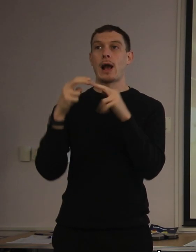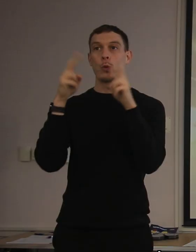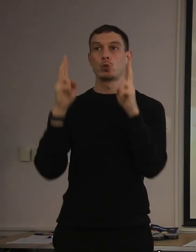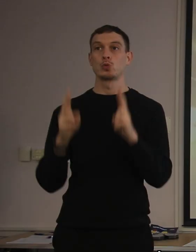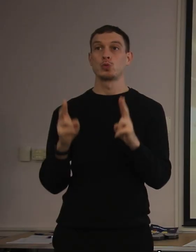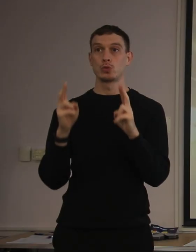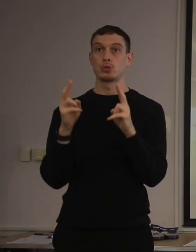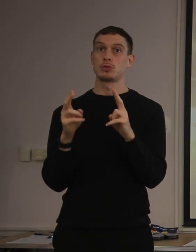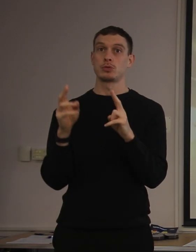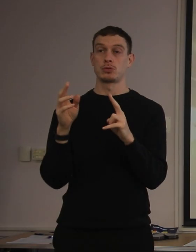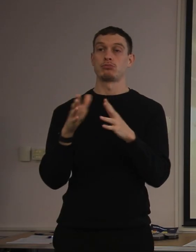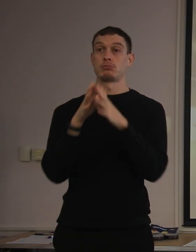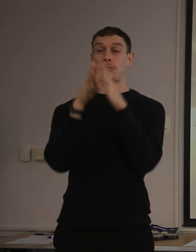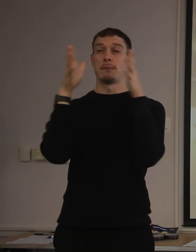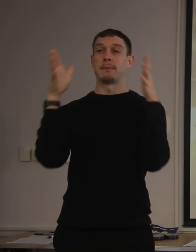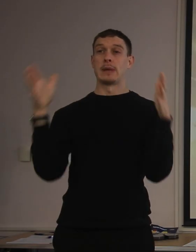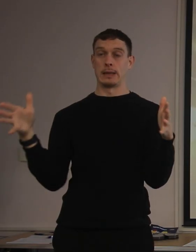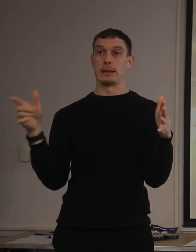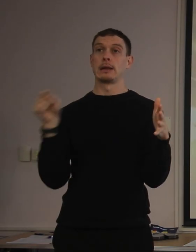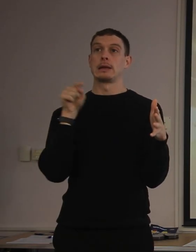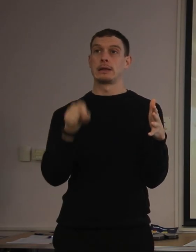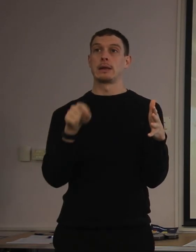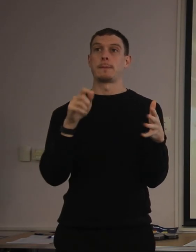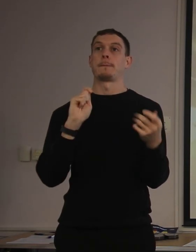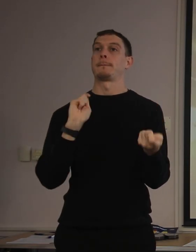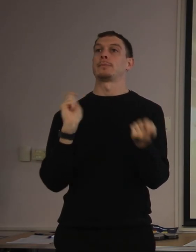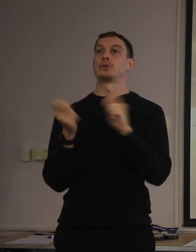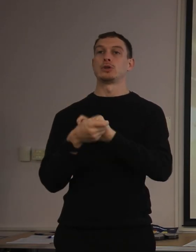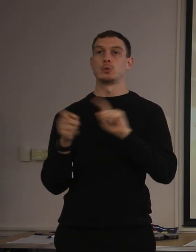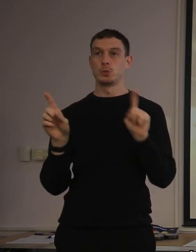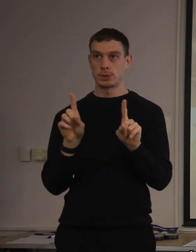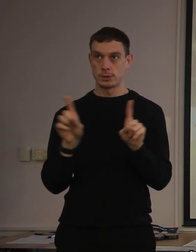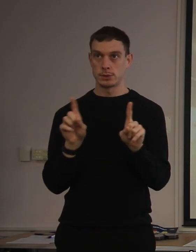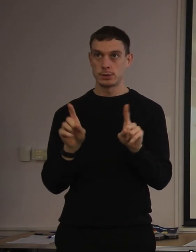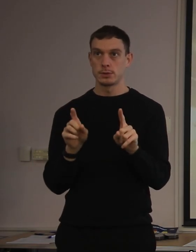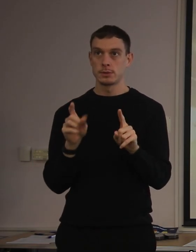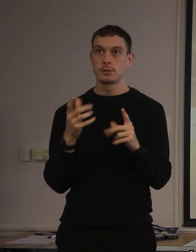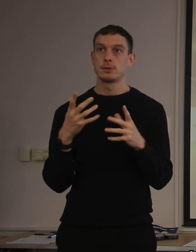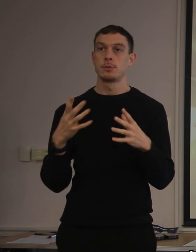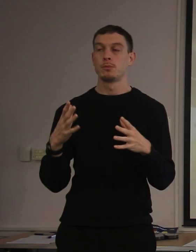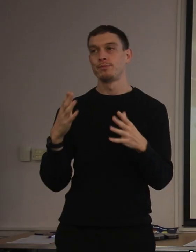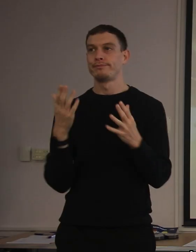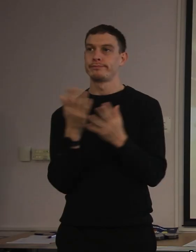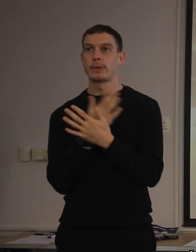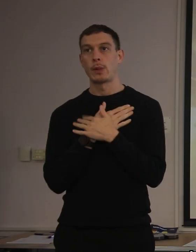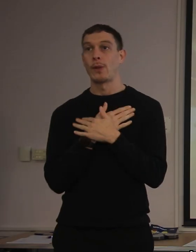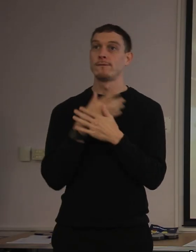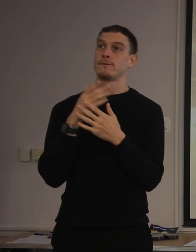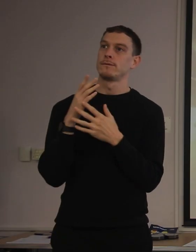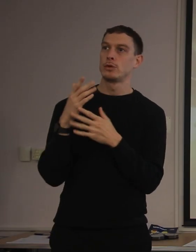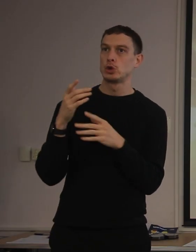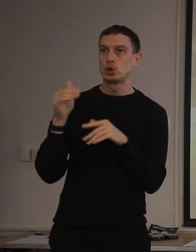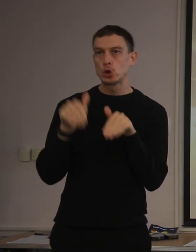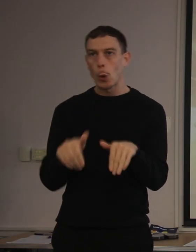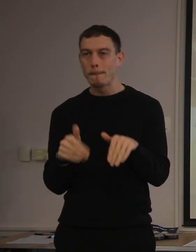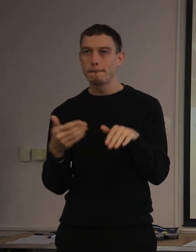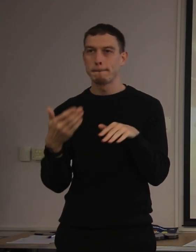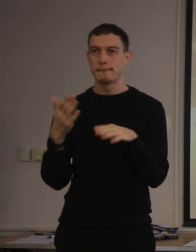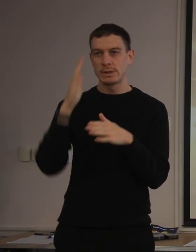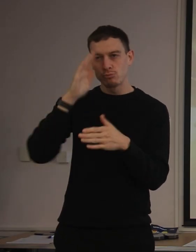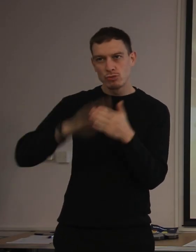foot warehouse, and we have turned it into a pre-loved shopping experience. But there's